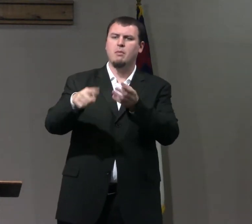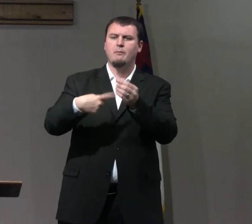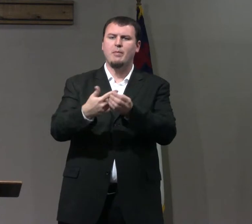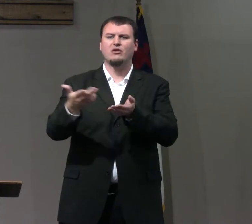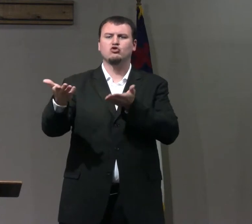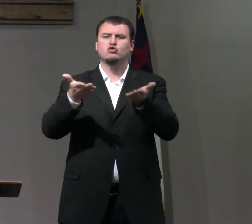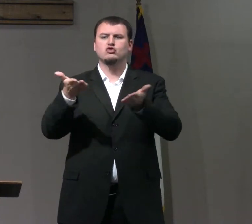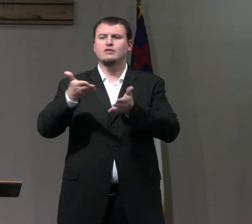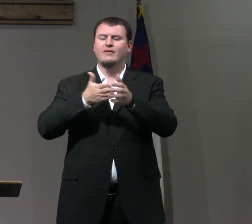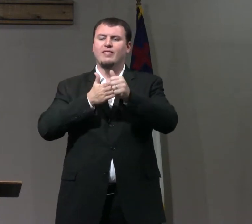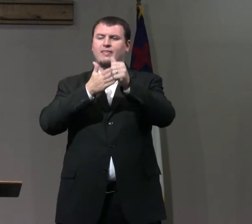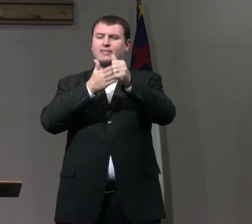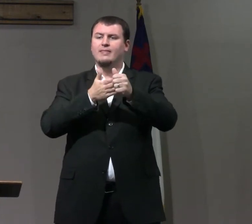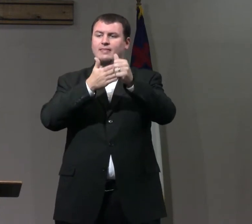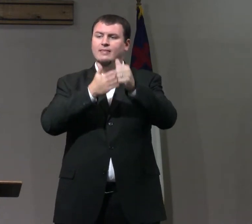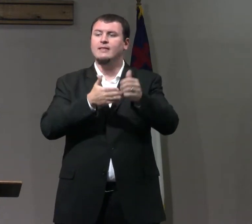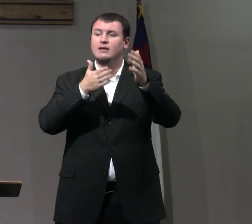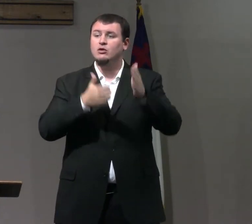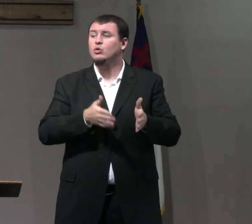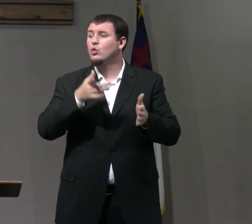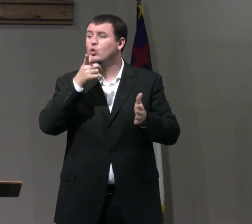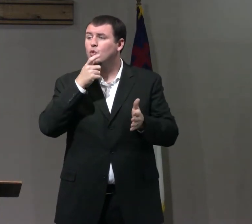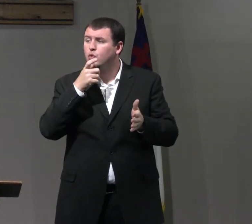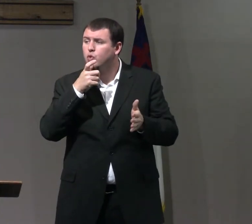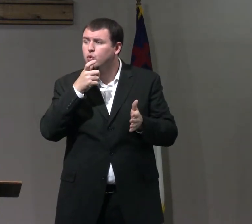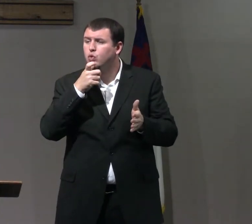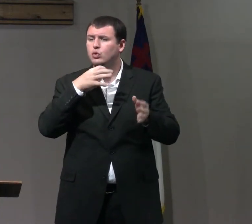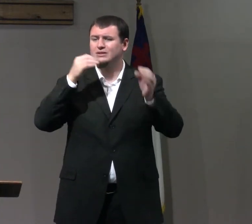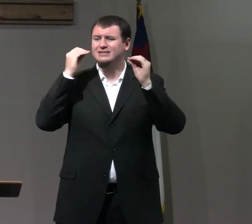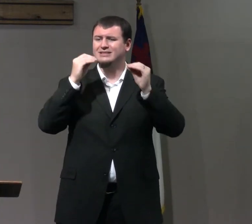And so, now again, today we will be talking about